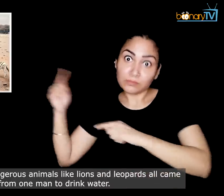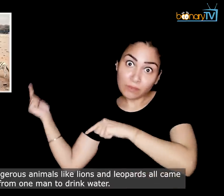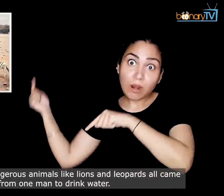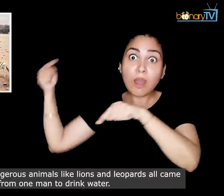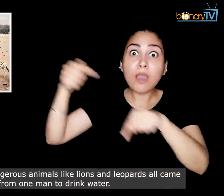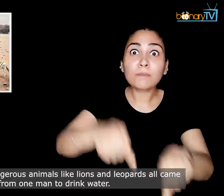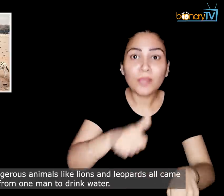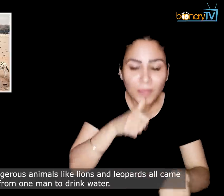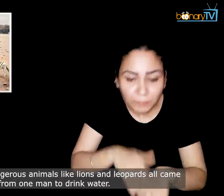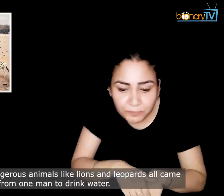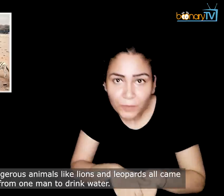drink water.